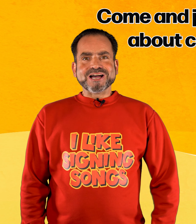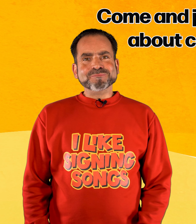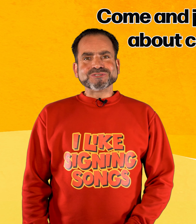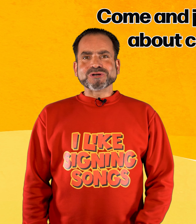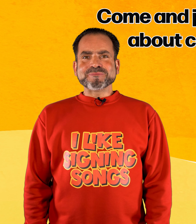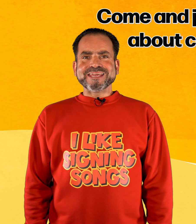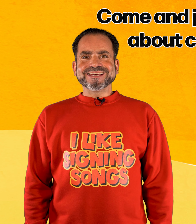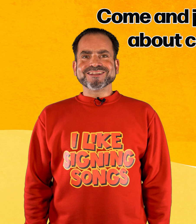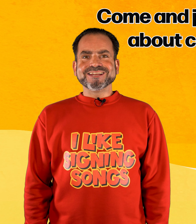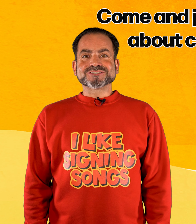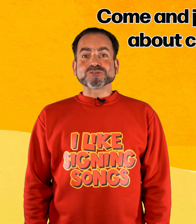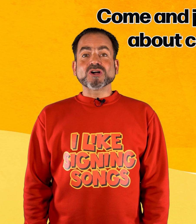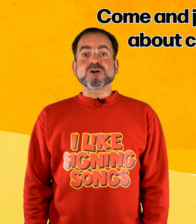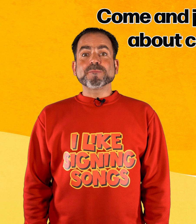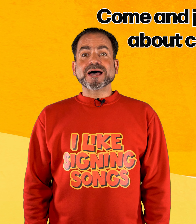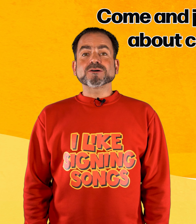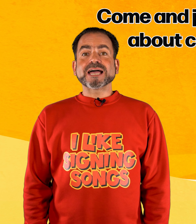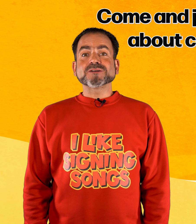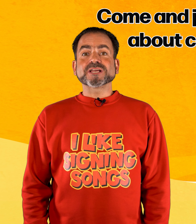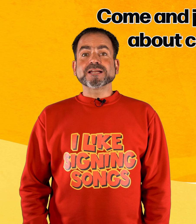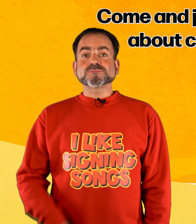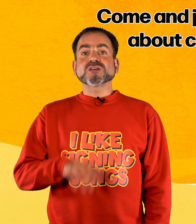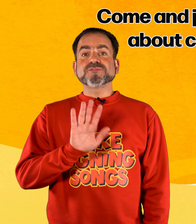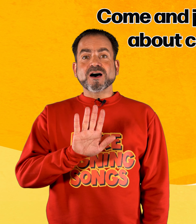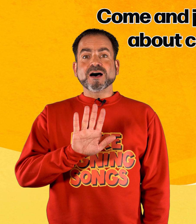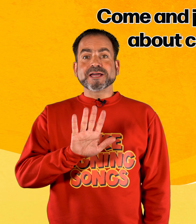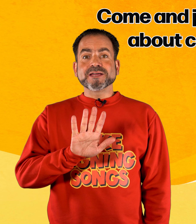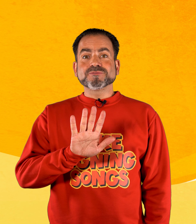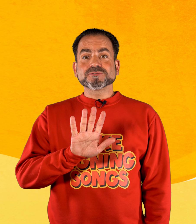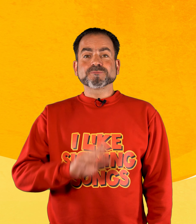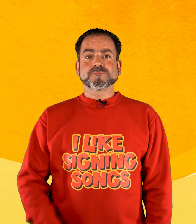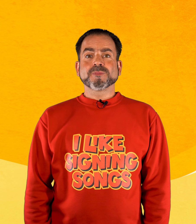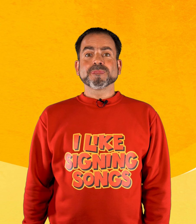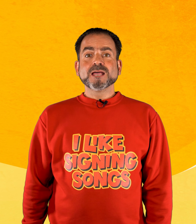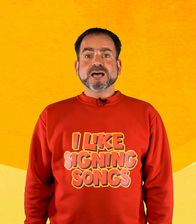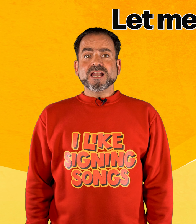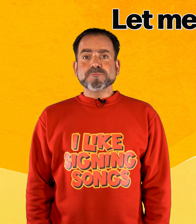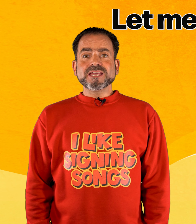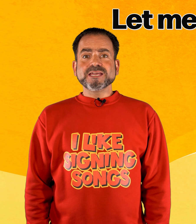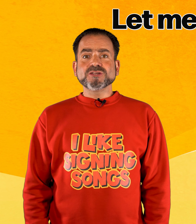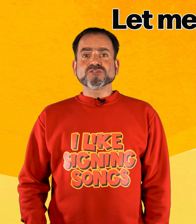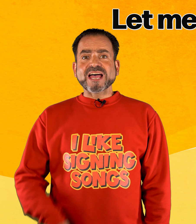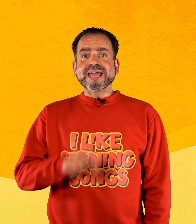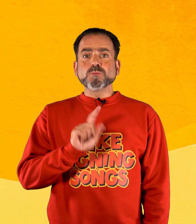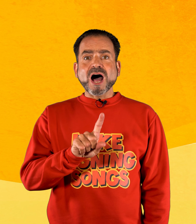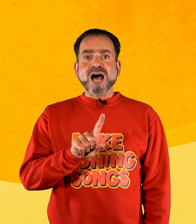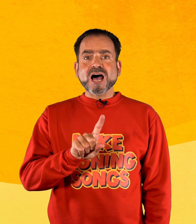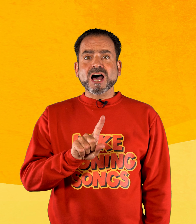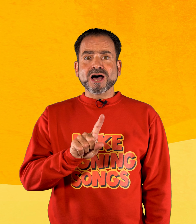Come and join me in a little song about counting up to 5. Let me hear you say